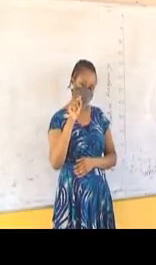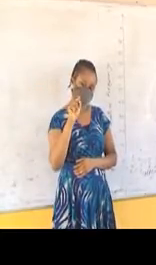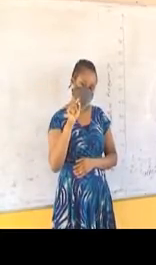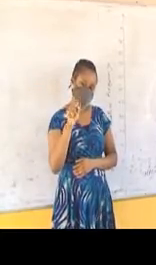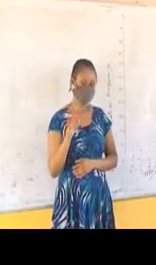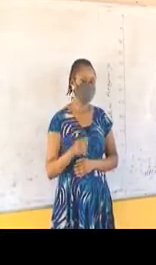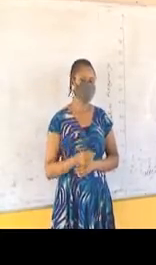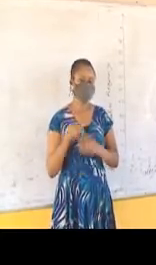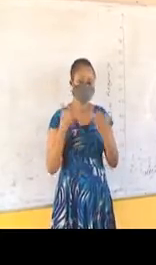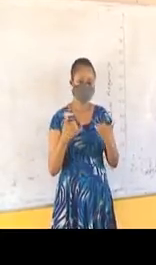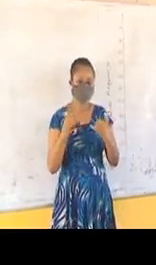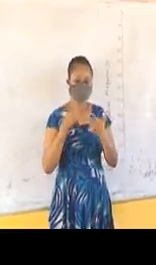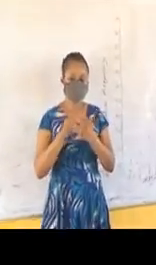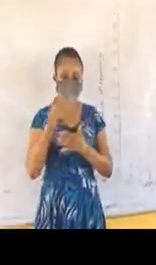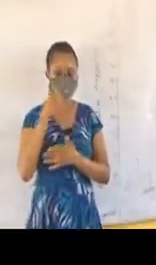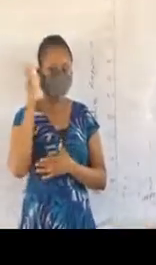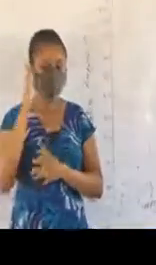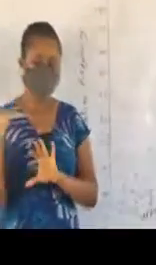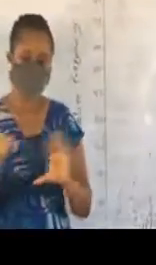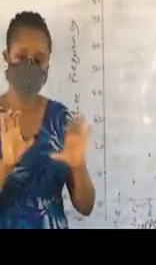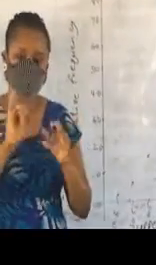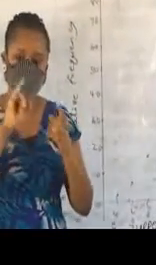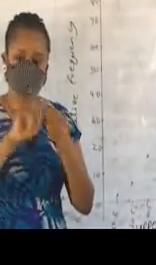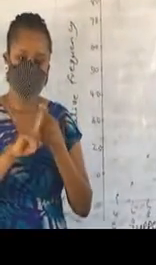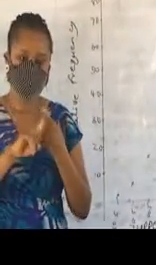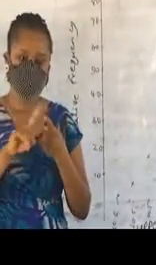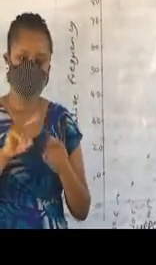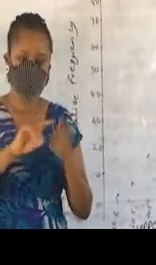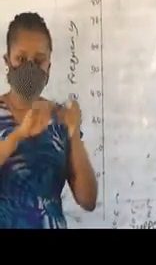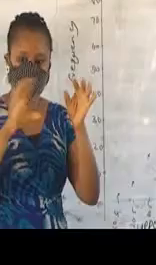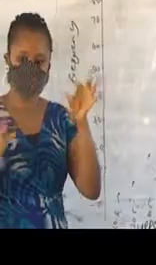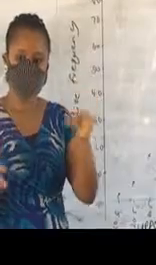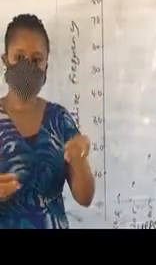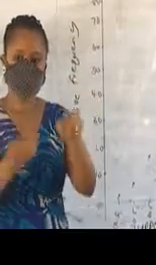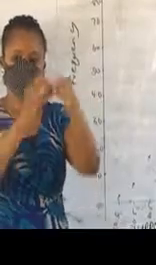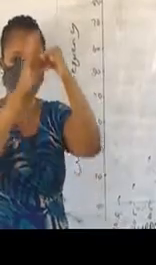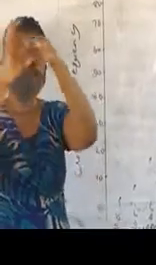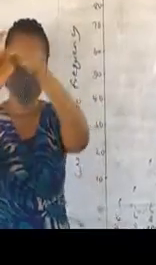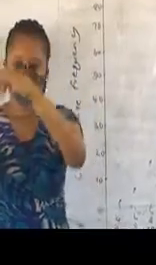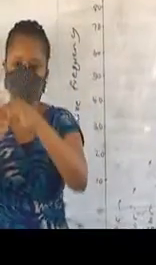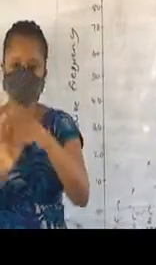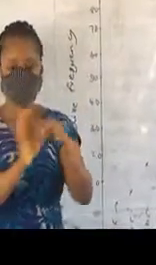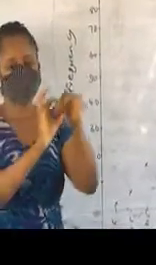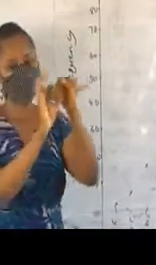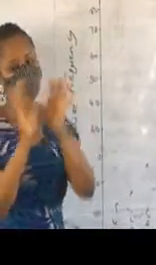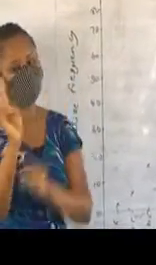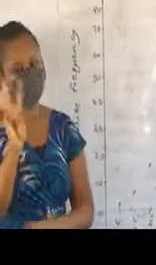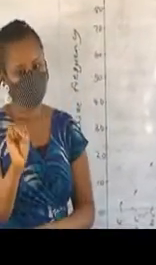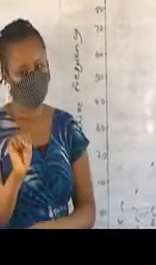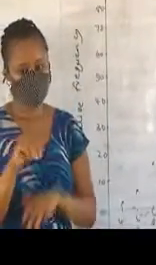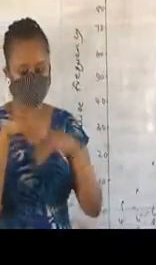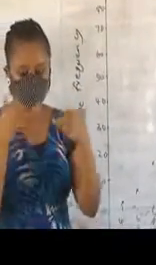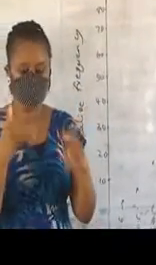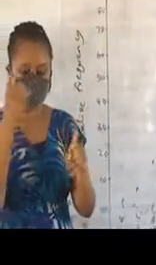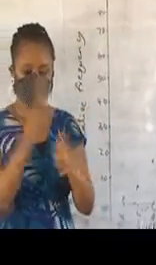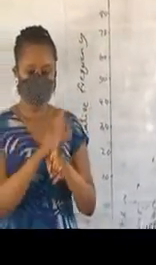So the next thing you do is to connect the points. We are going to connect the point now. This time you use your free